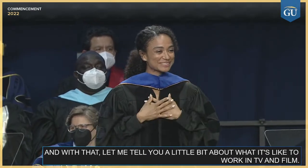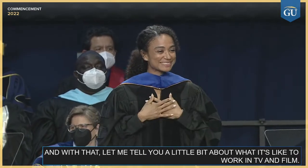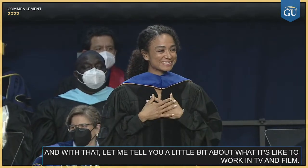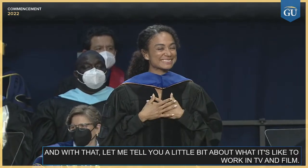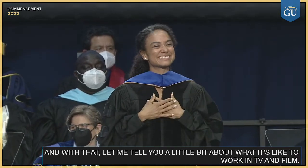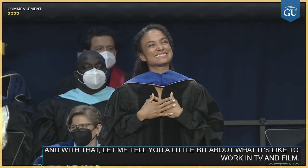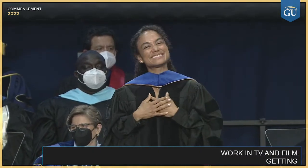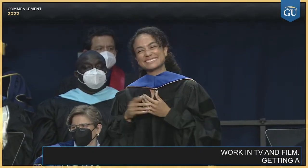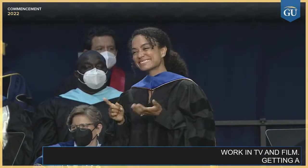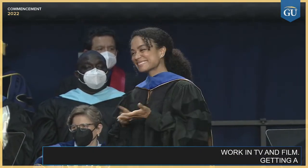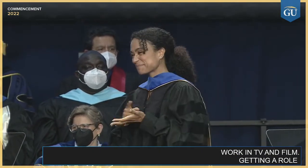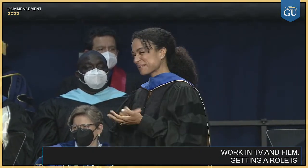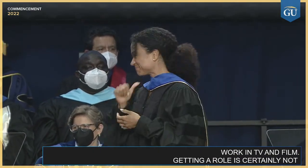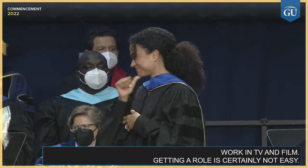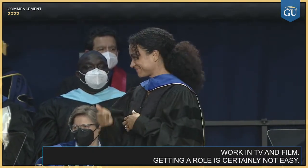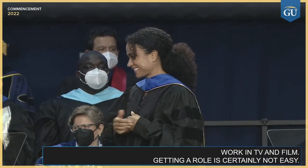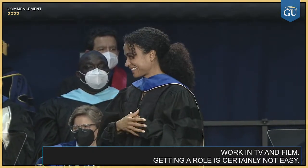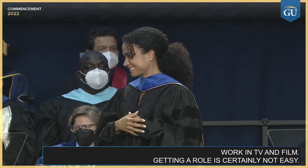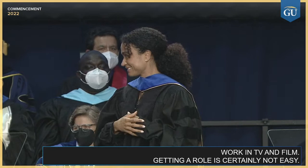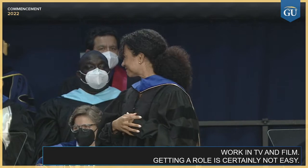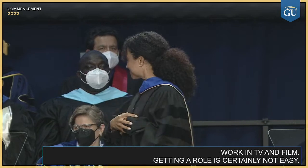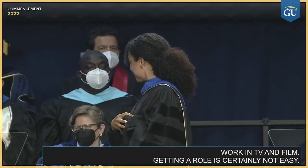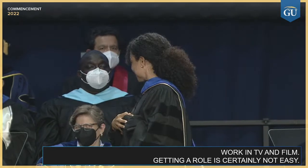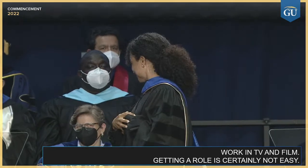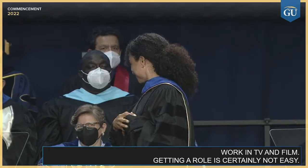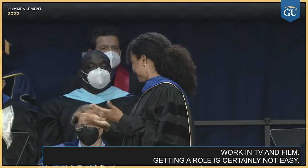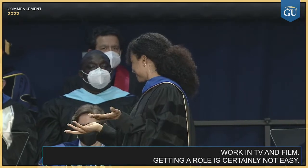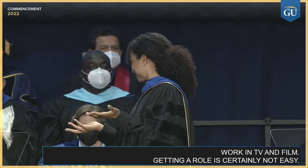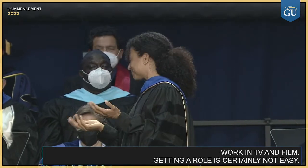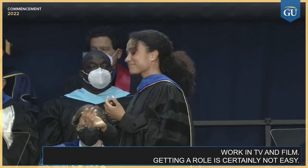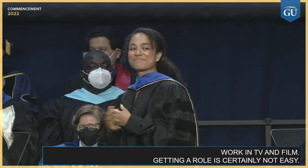Sometimes we're chosen, and sometimes we're not.